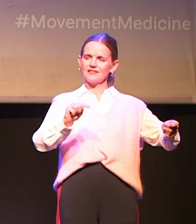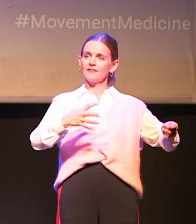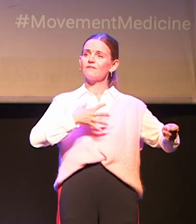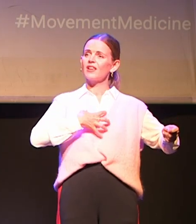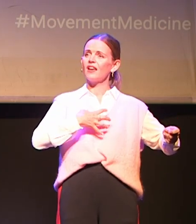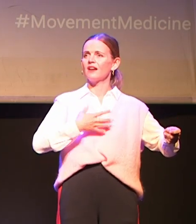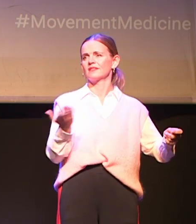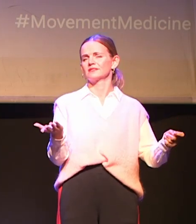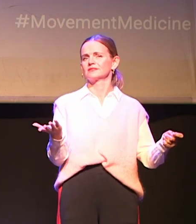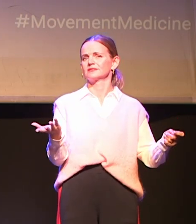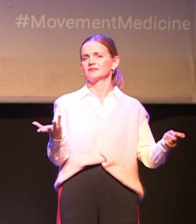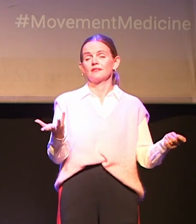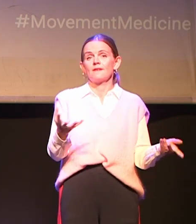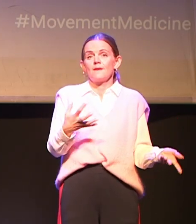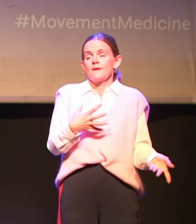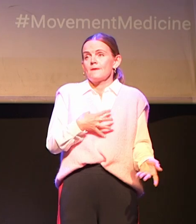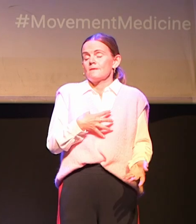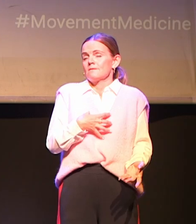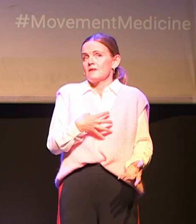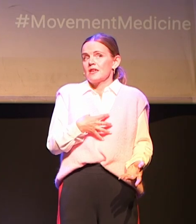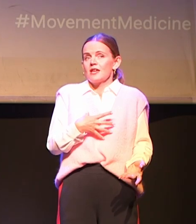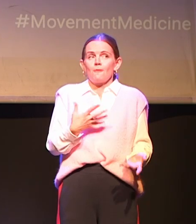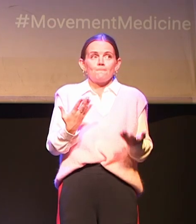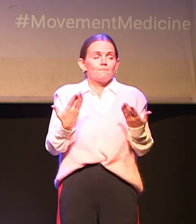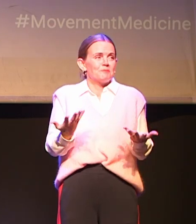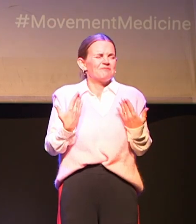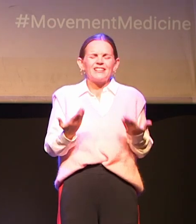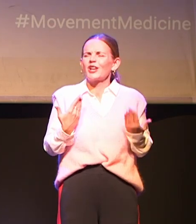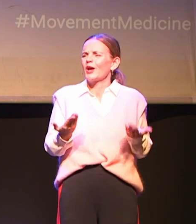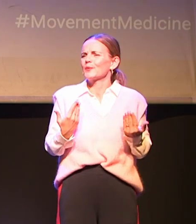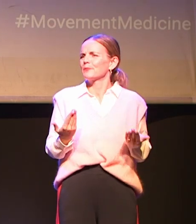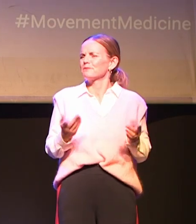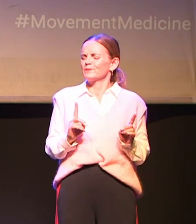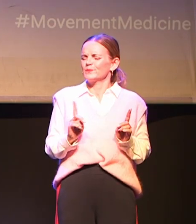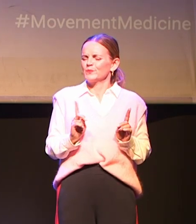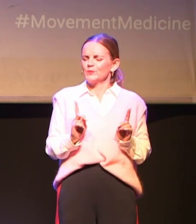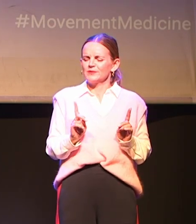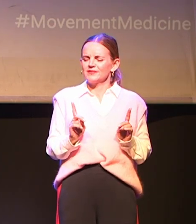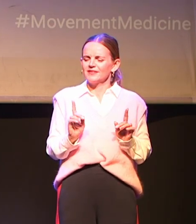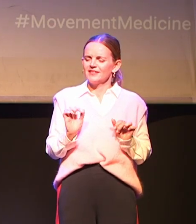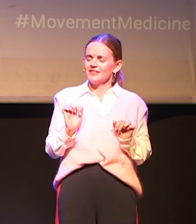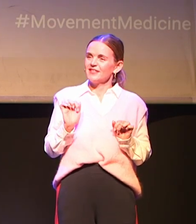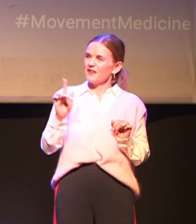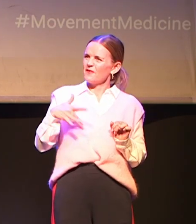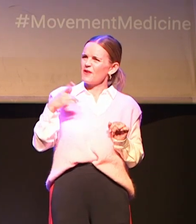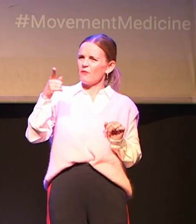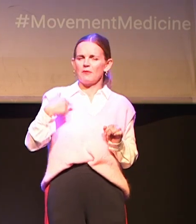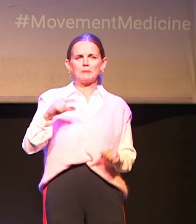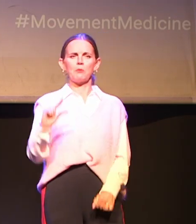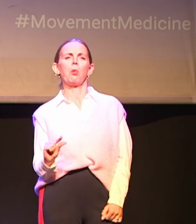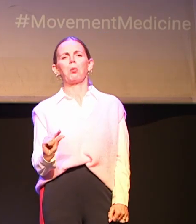it's the fear of don't know, it's like it's their smallness.